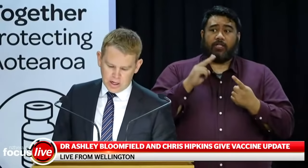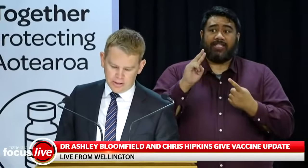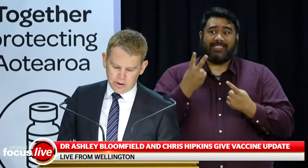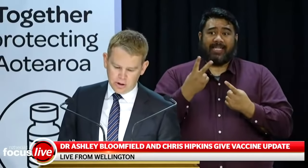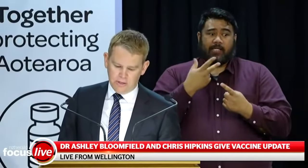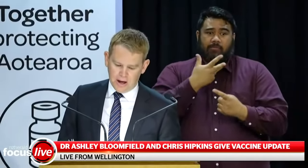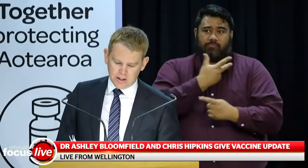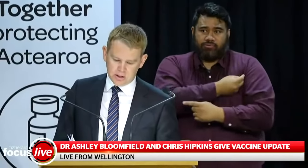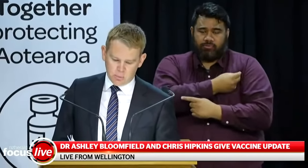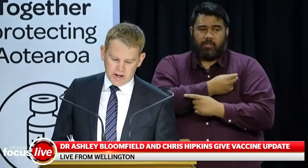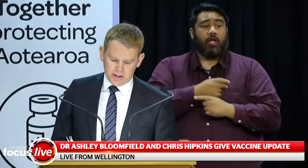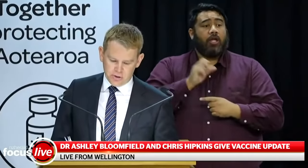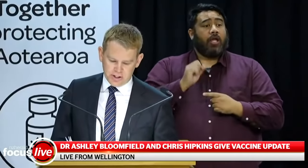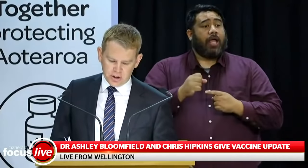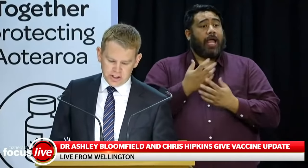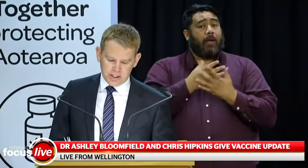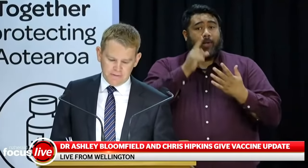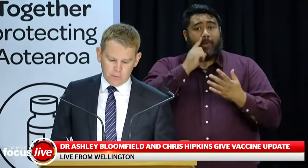doses.